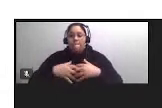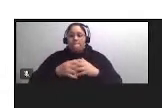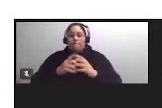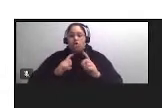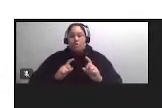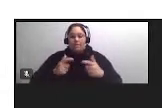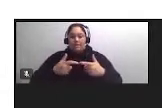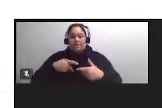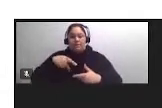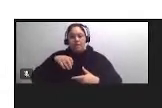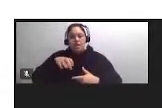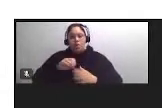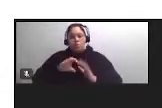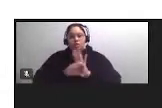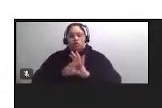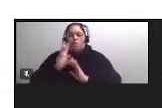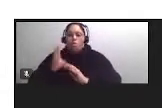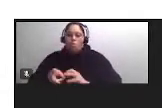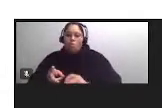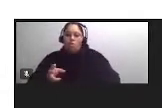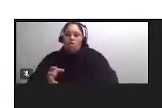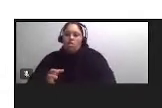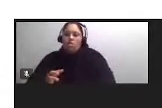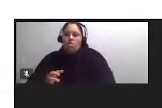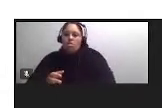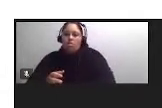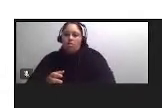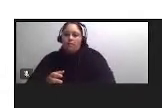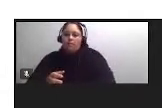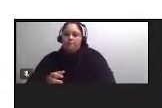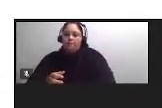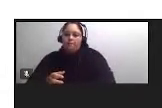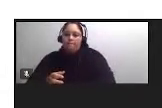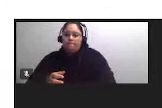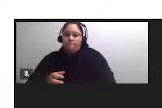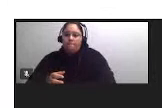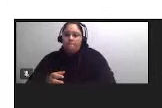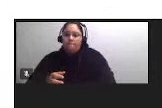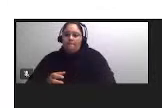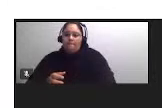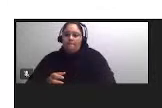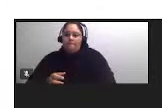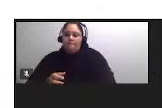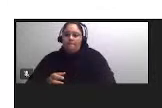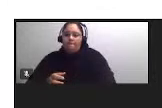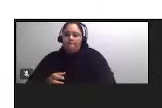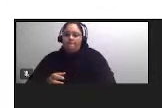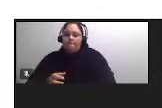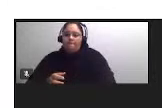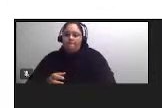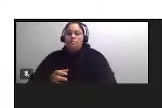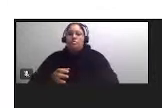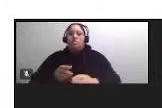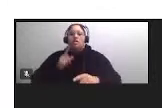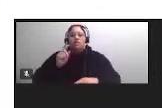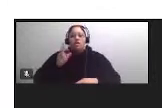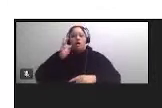then the PEO section will go ahead of that committee by a week or so, and they